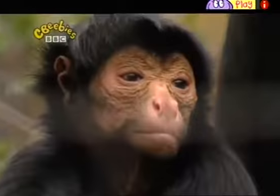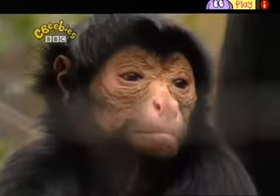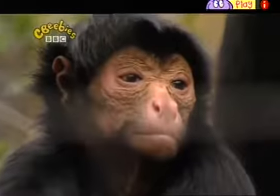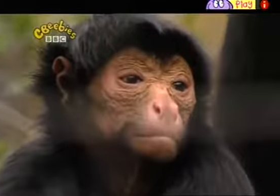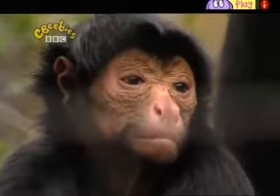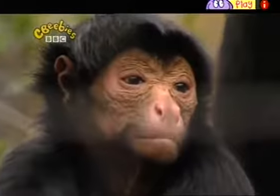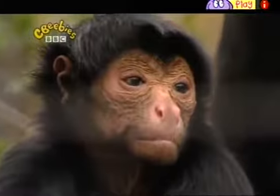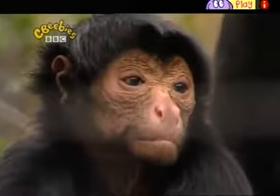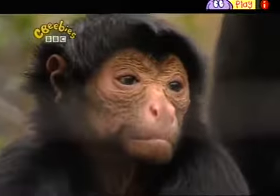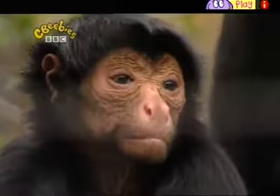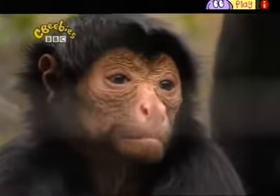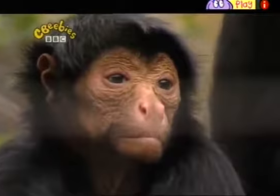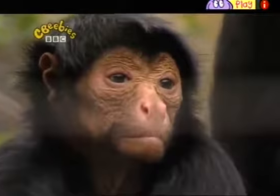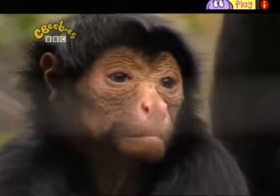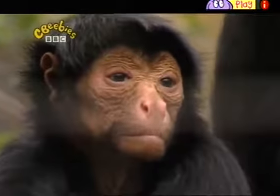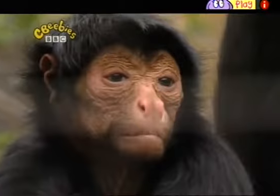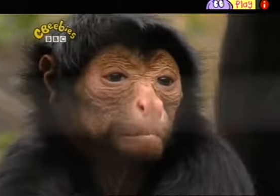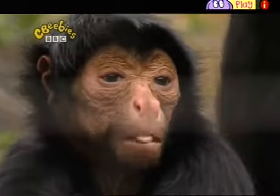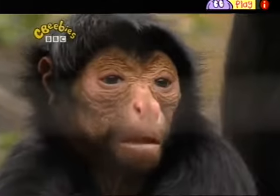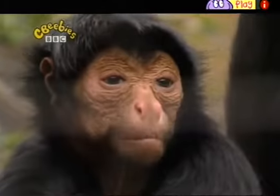Monkey! Hello, monkey!